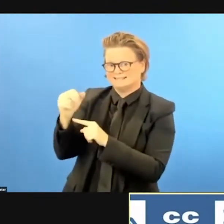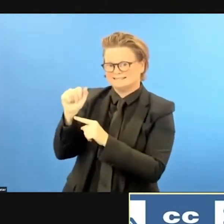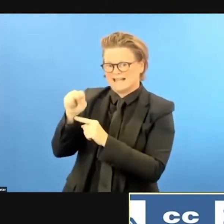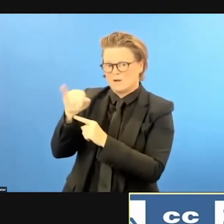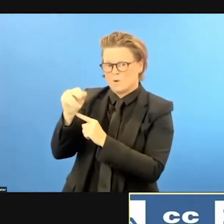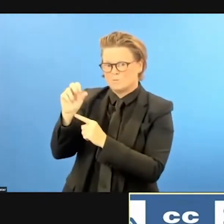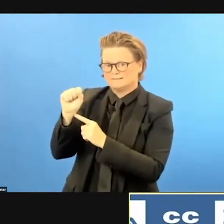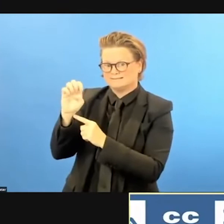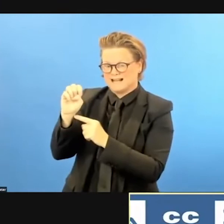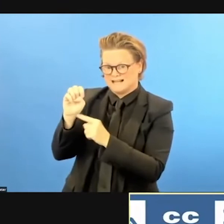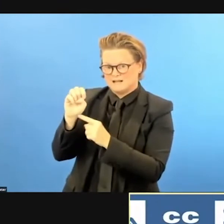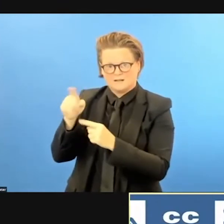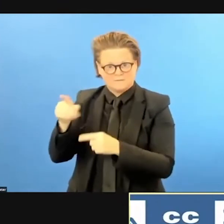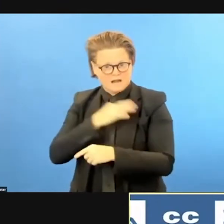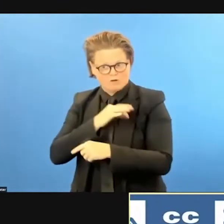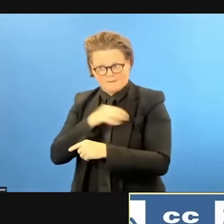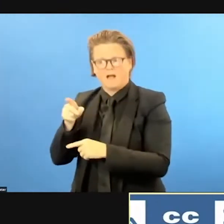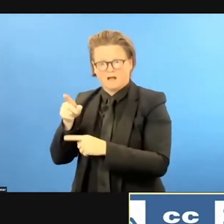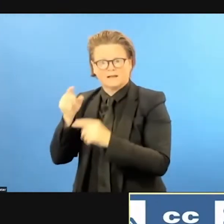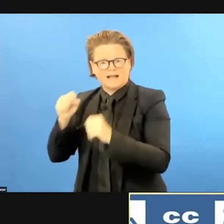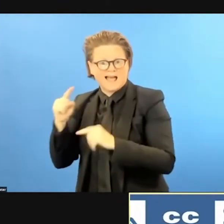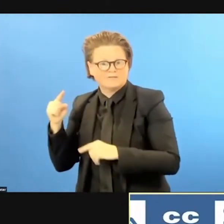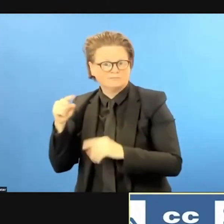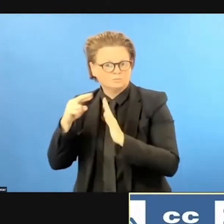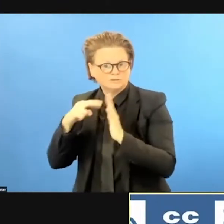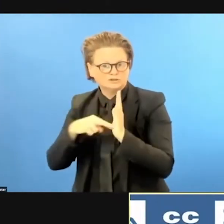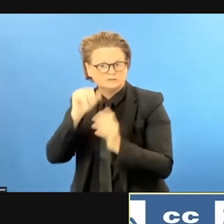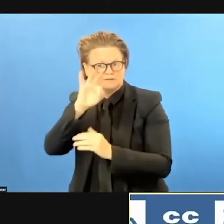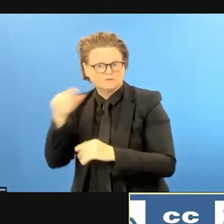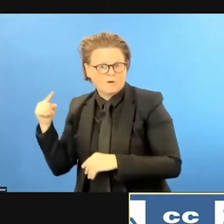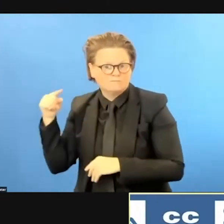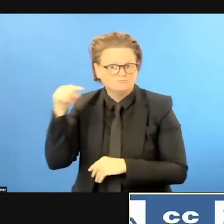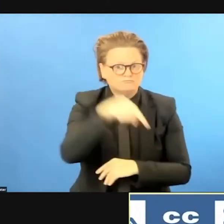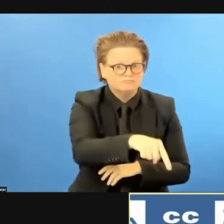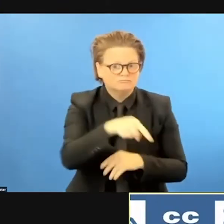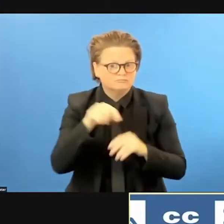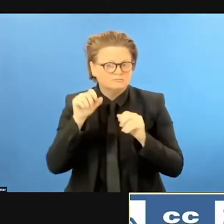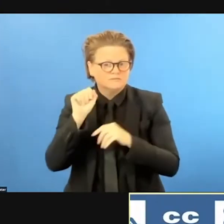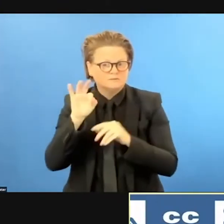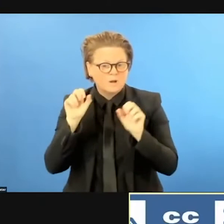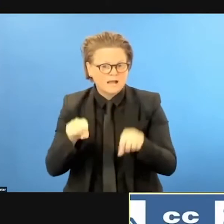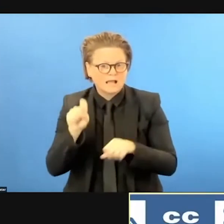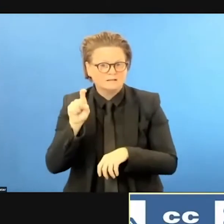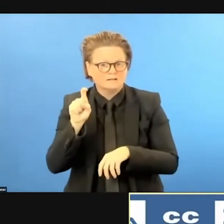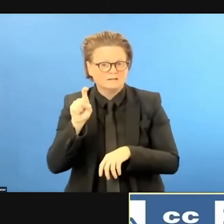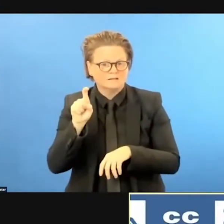register for an appointment at Moscone? And then I'll ask the second part actually afterwards, but if you could speak to that.